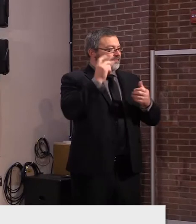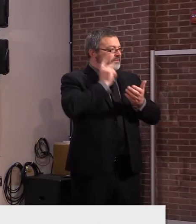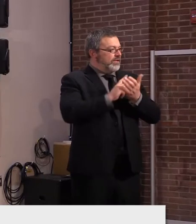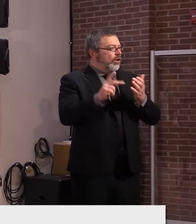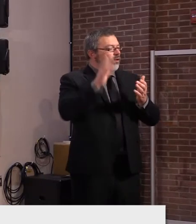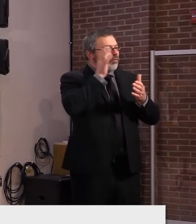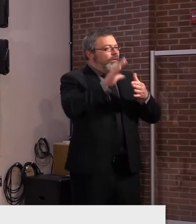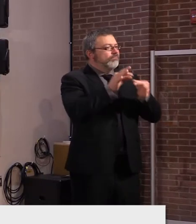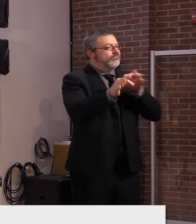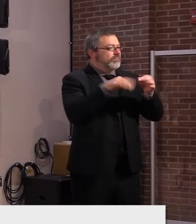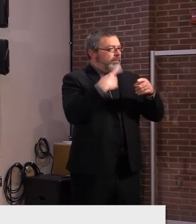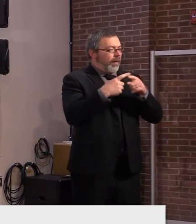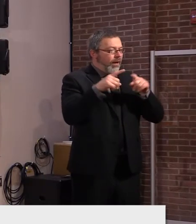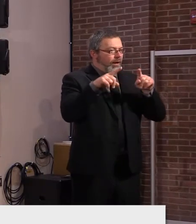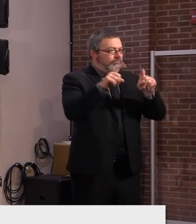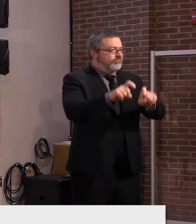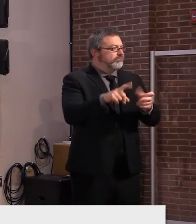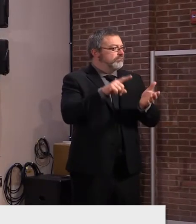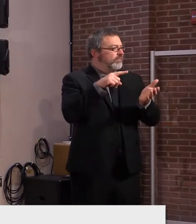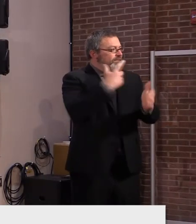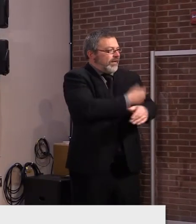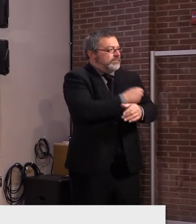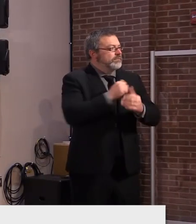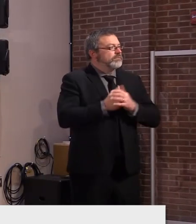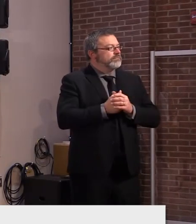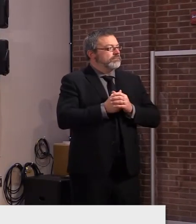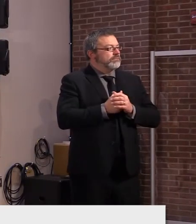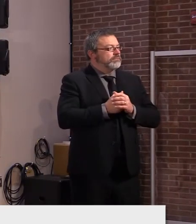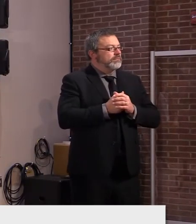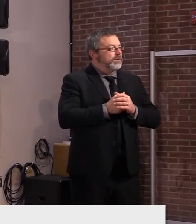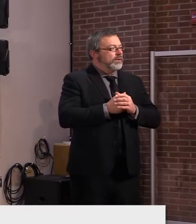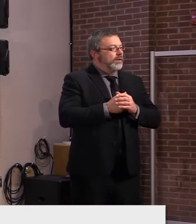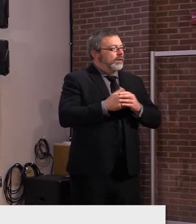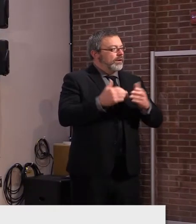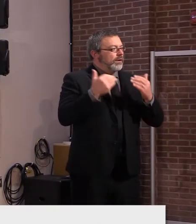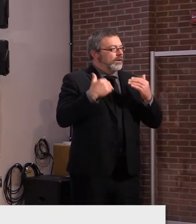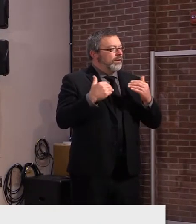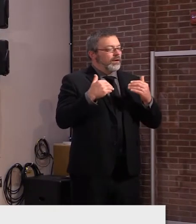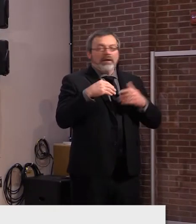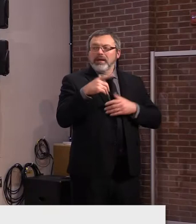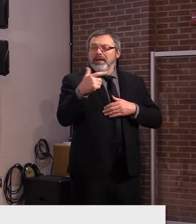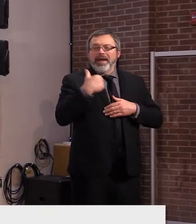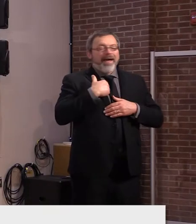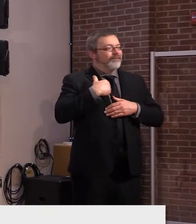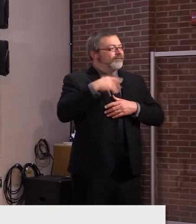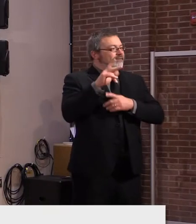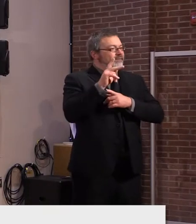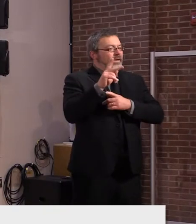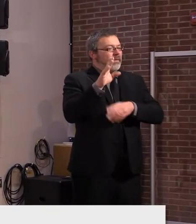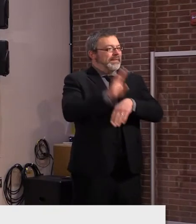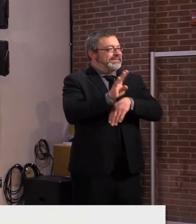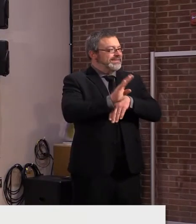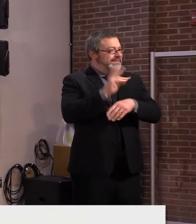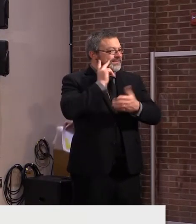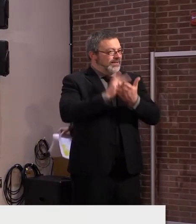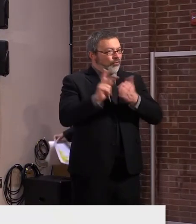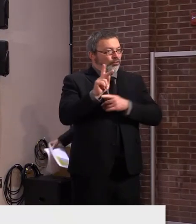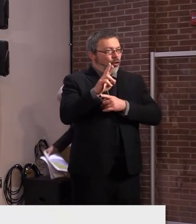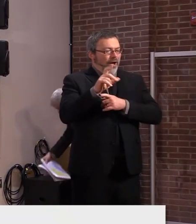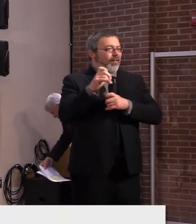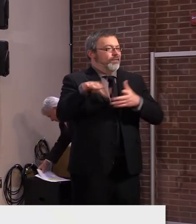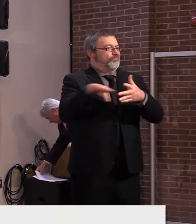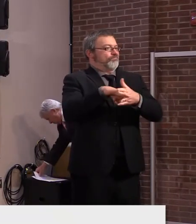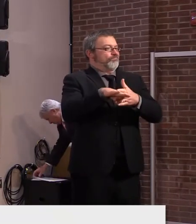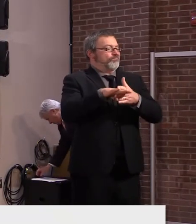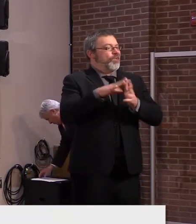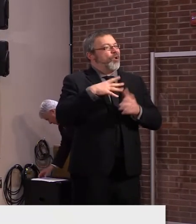a well-deserved break for a few days. We wish him a lot of rest, relaxation.